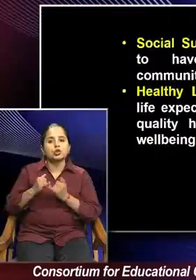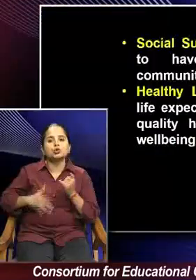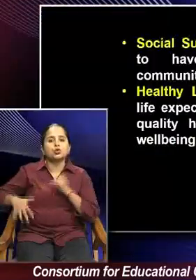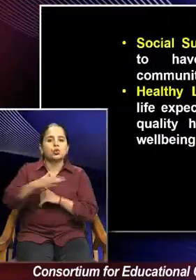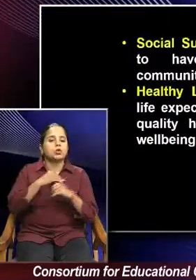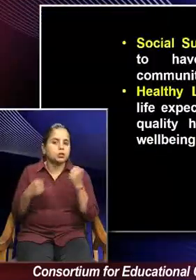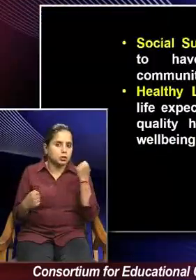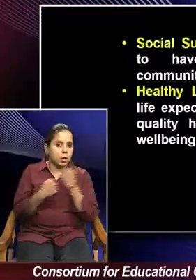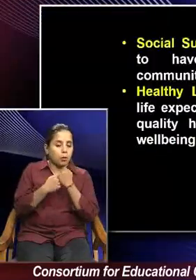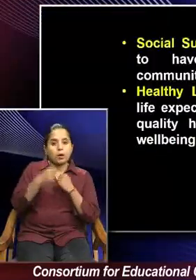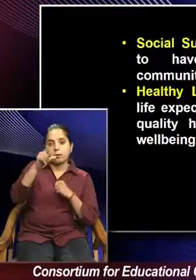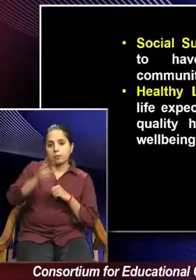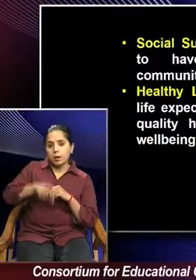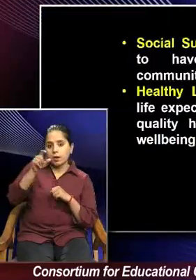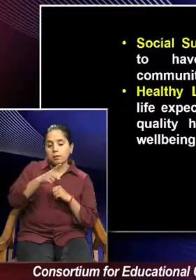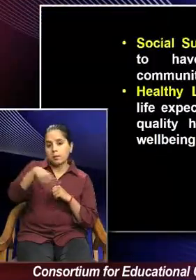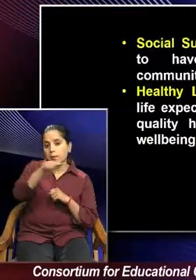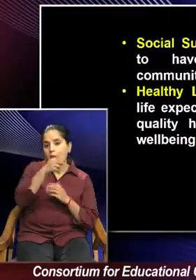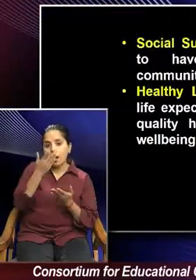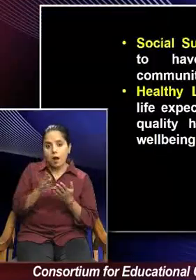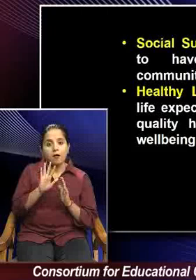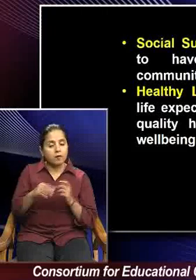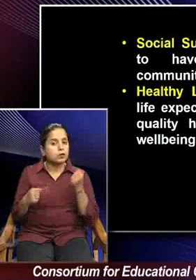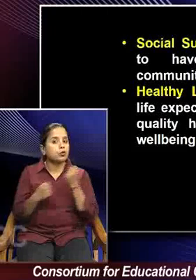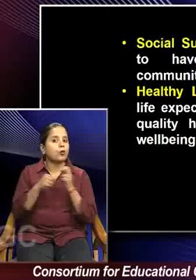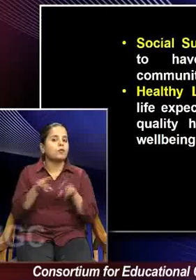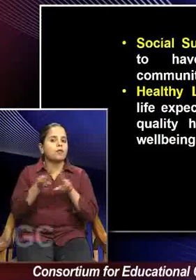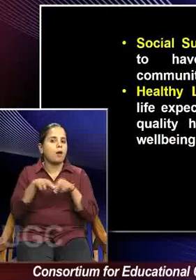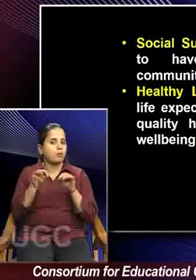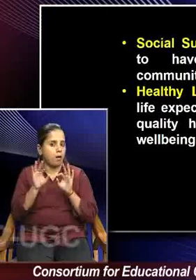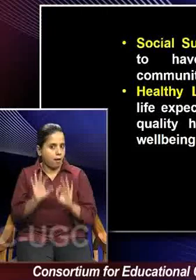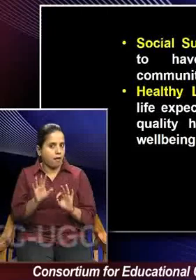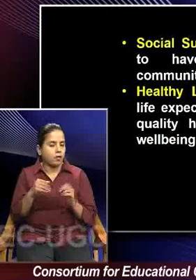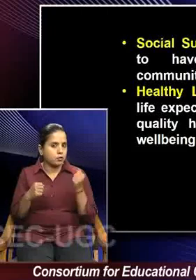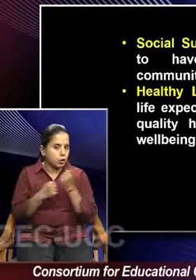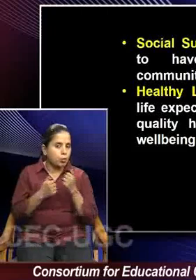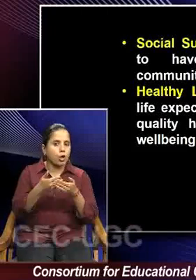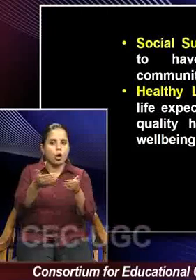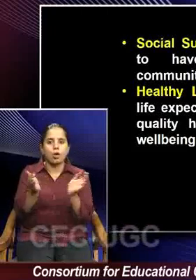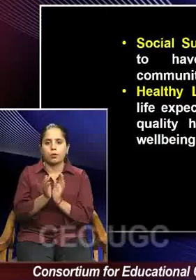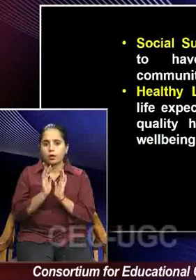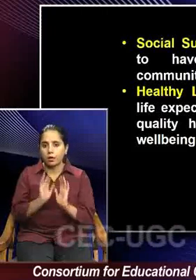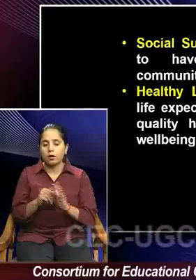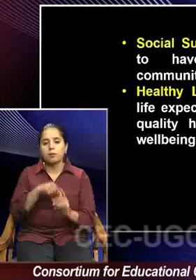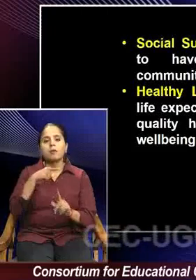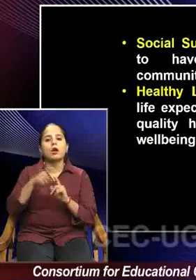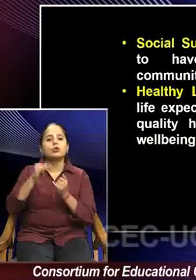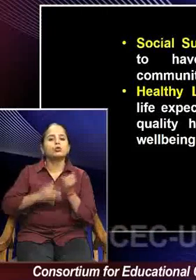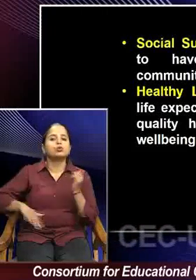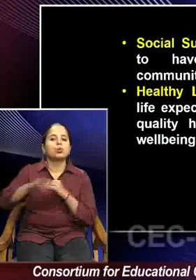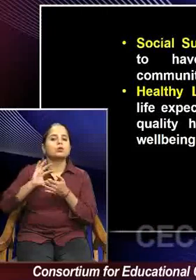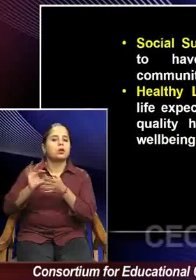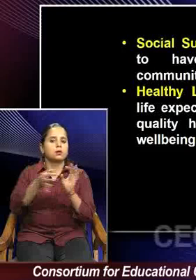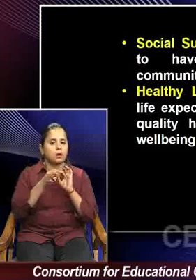support. People tend to have supportive families, communities, and the social